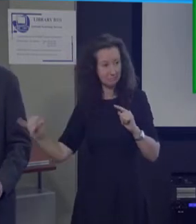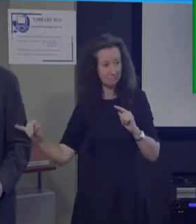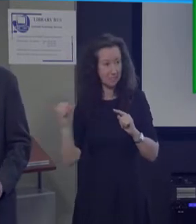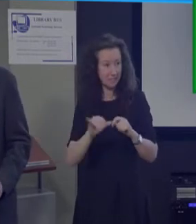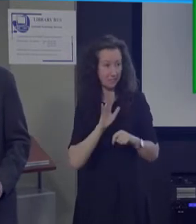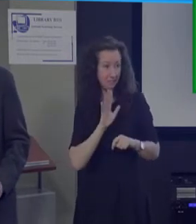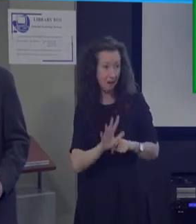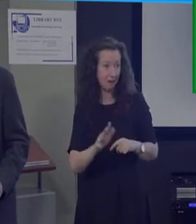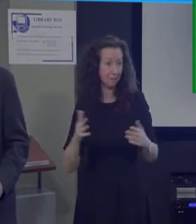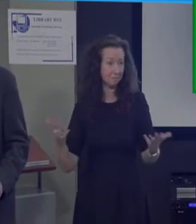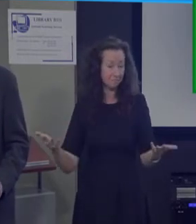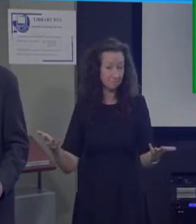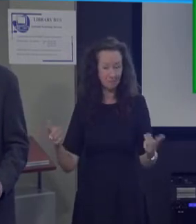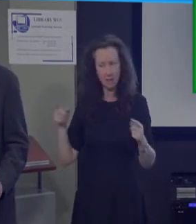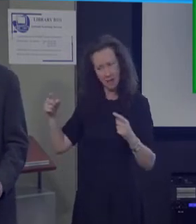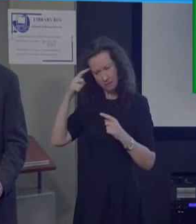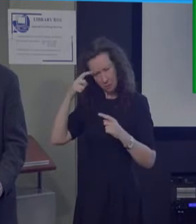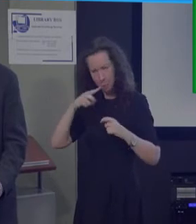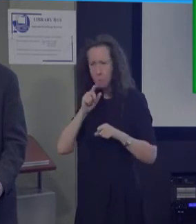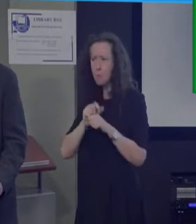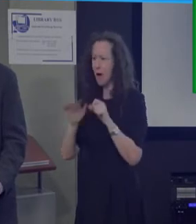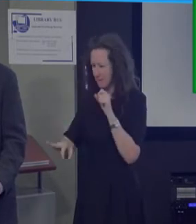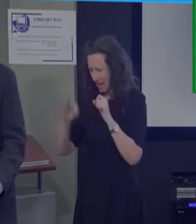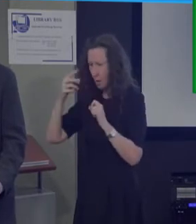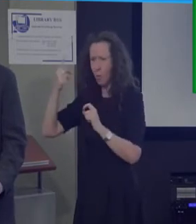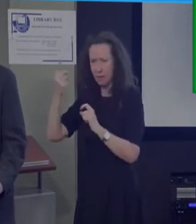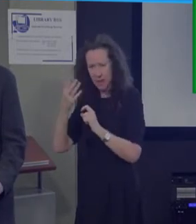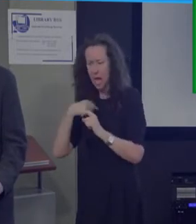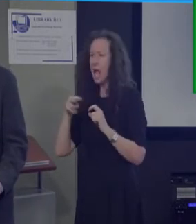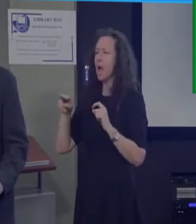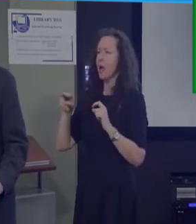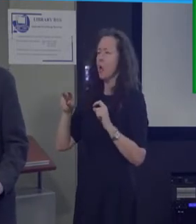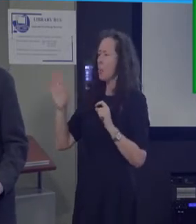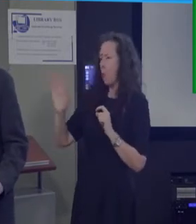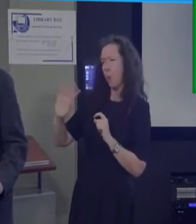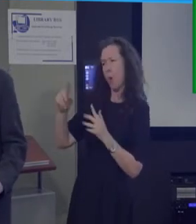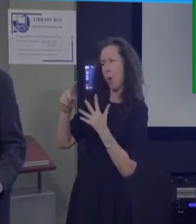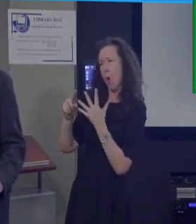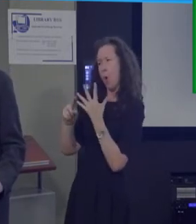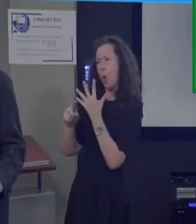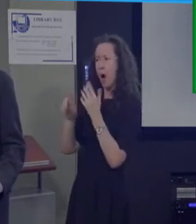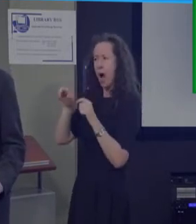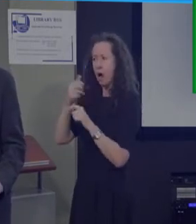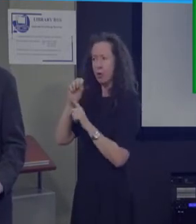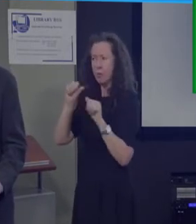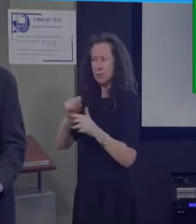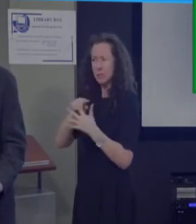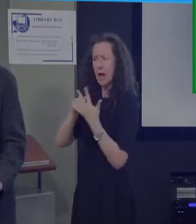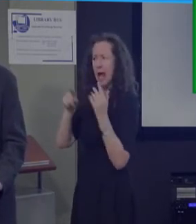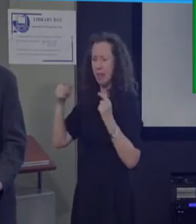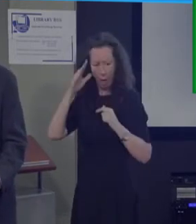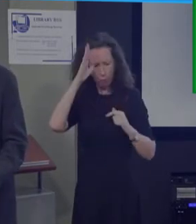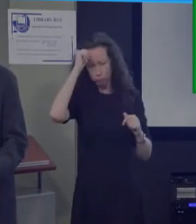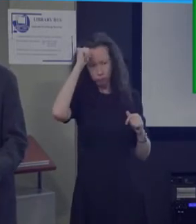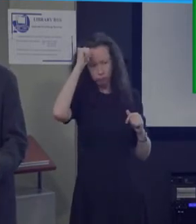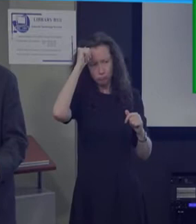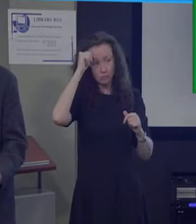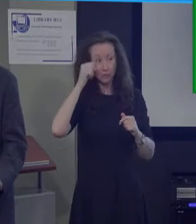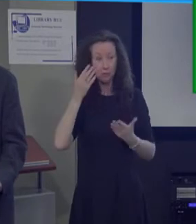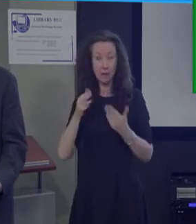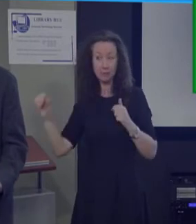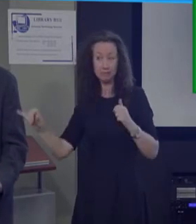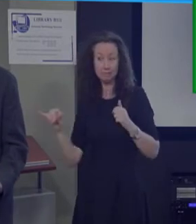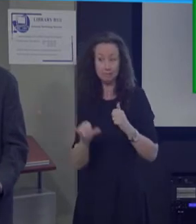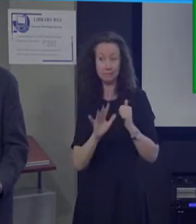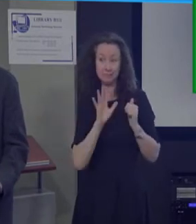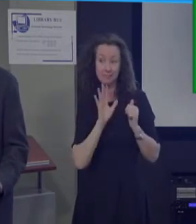their theory, and they think they've really discovered something. And we say, well, of course, there's other cases. So I think this positive capture